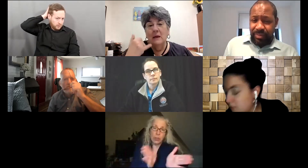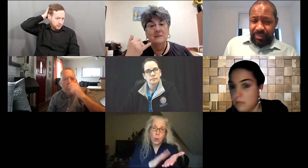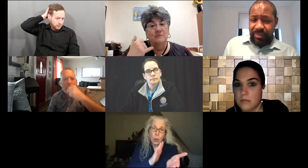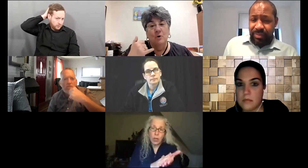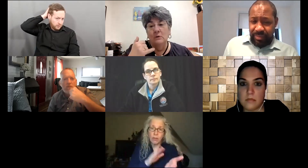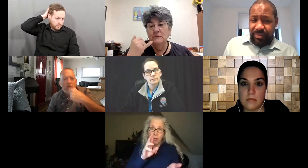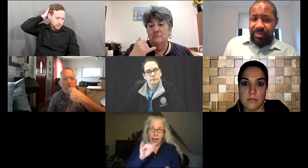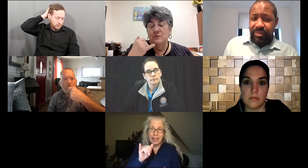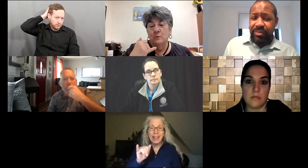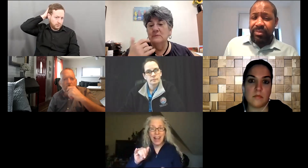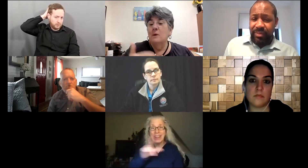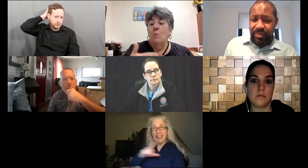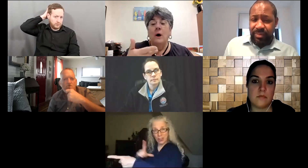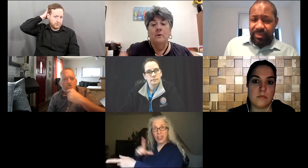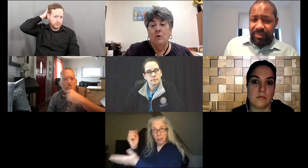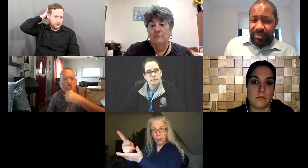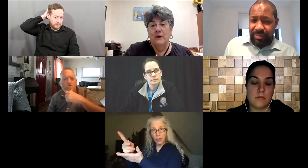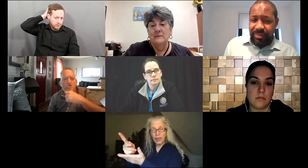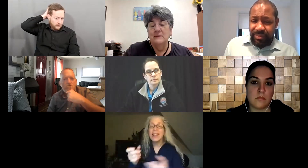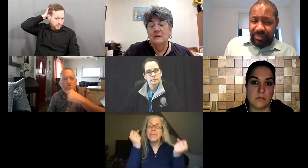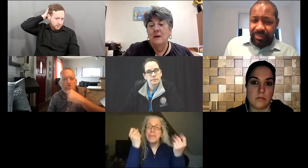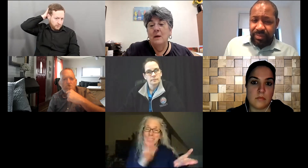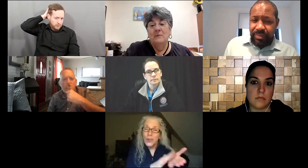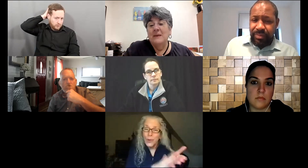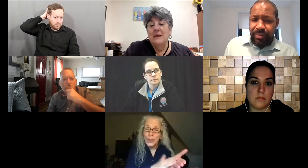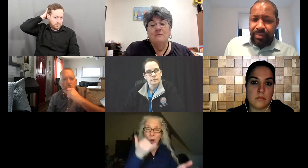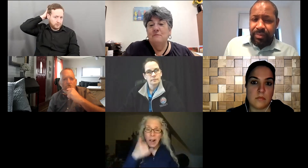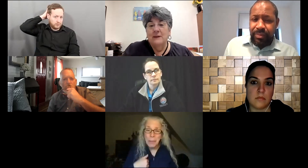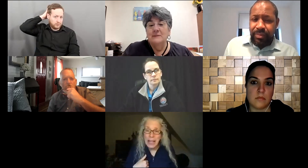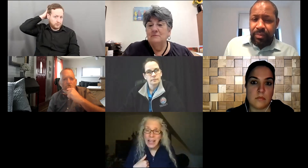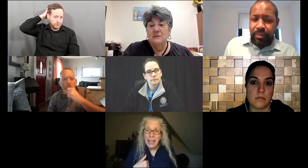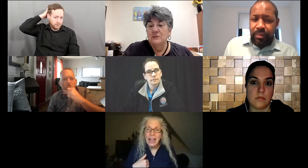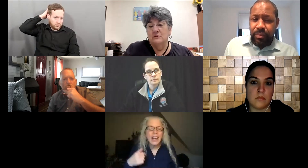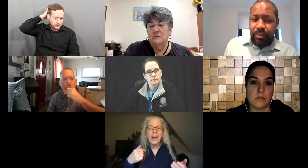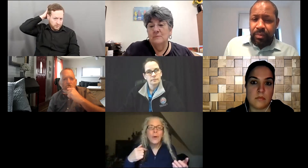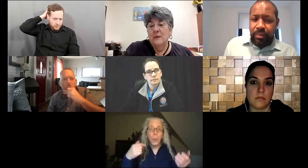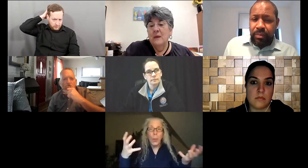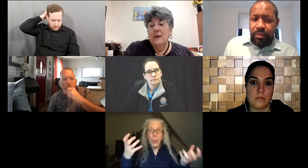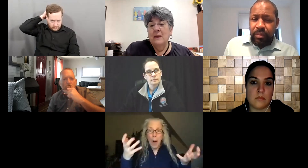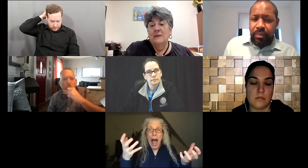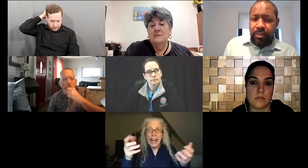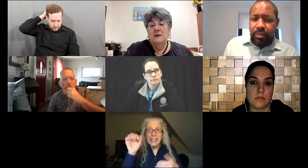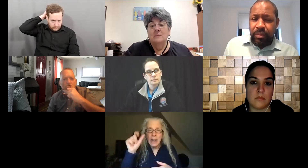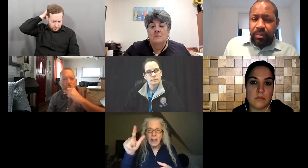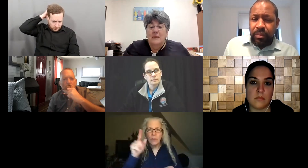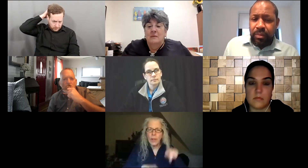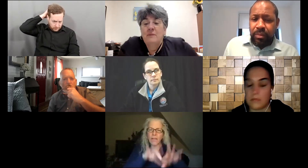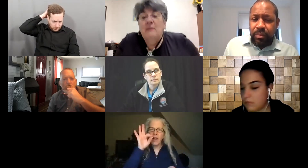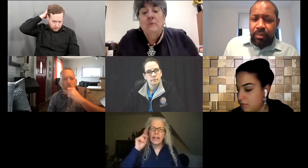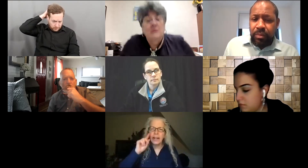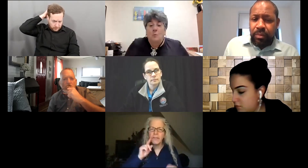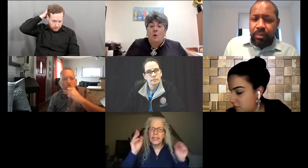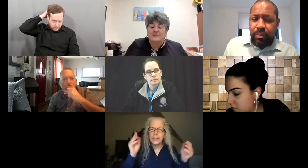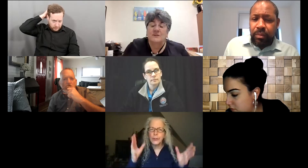get lots of calls from schools that want to offer ASL, but they can't find deaf teachers. And